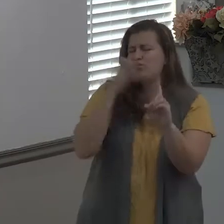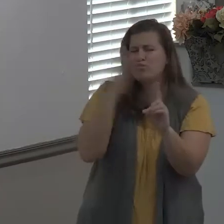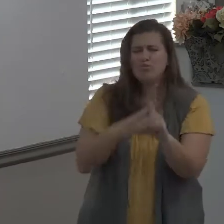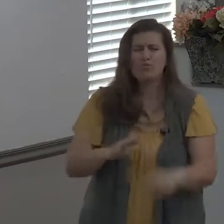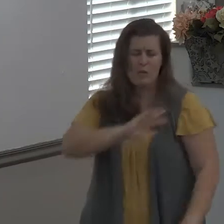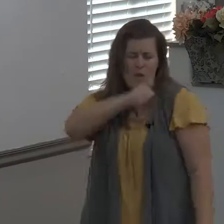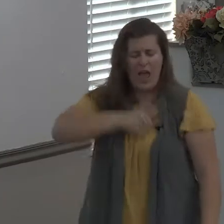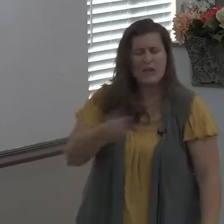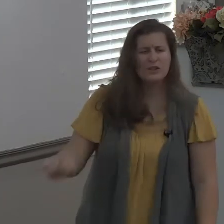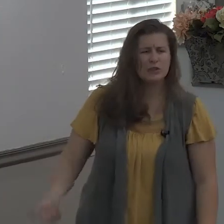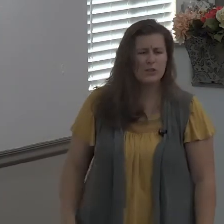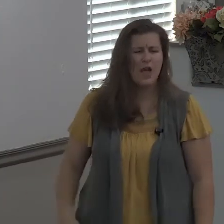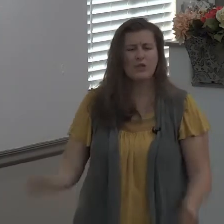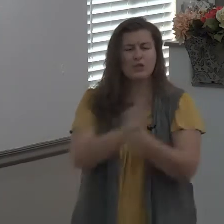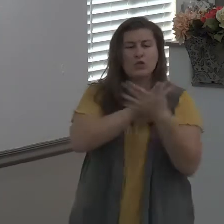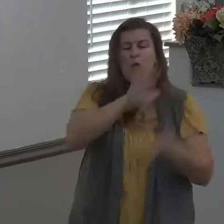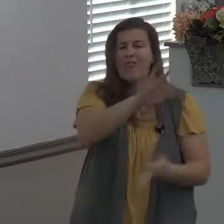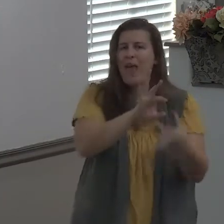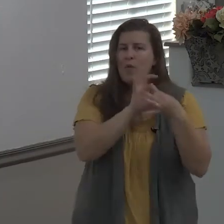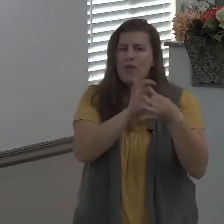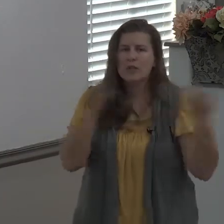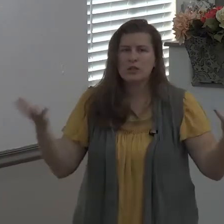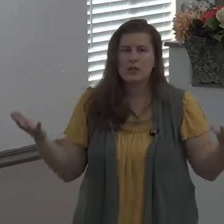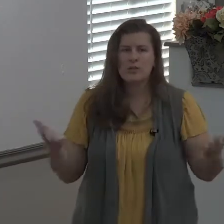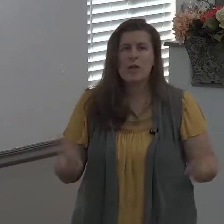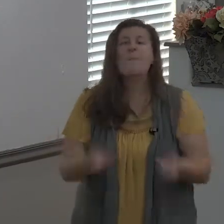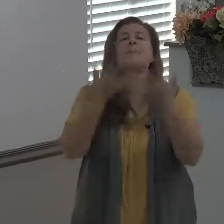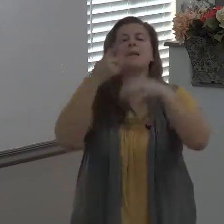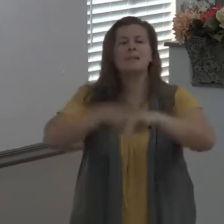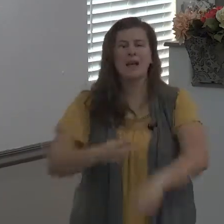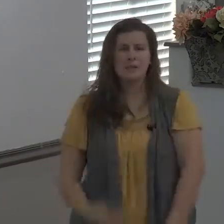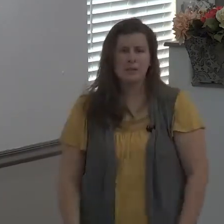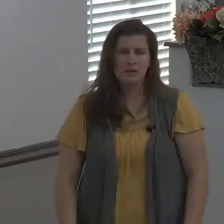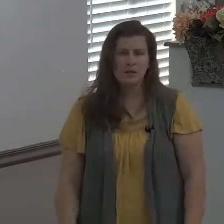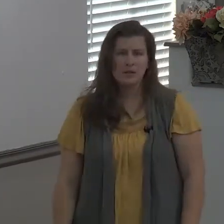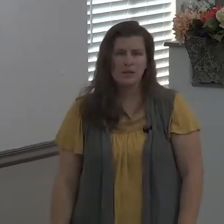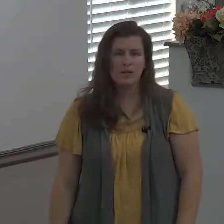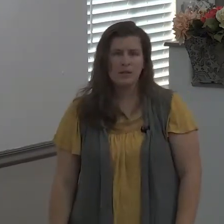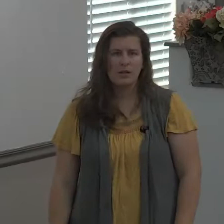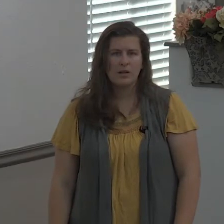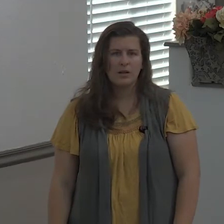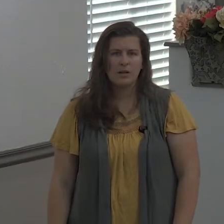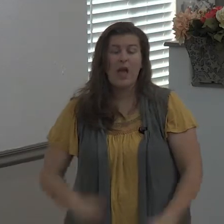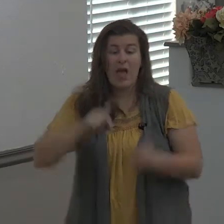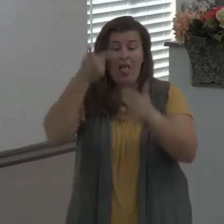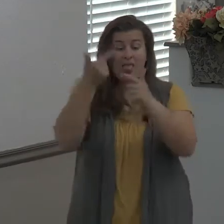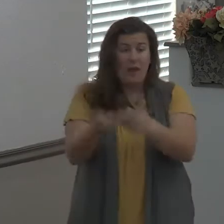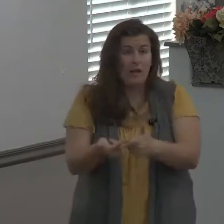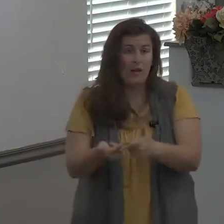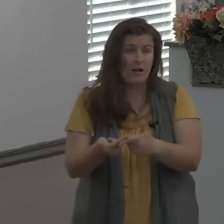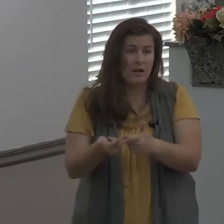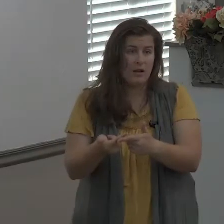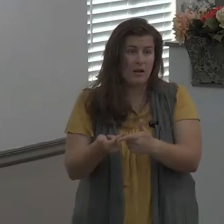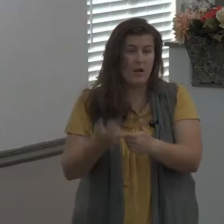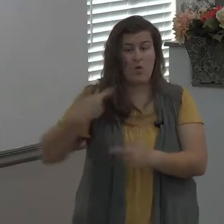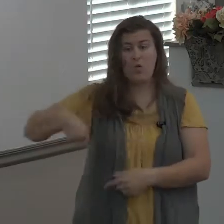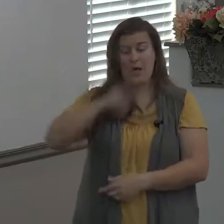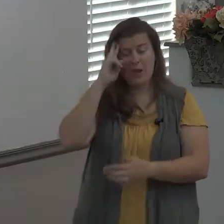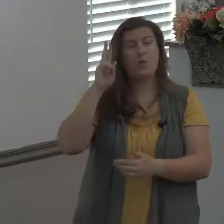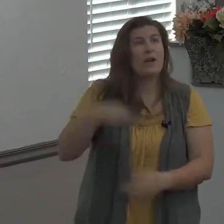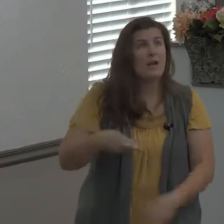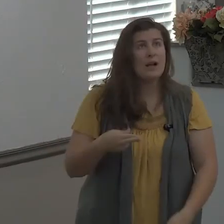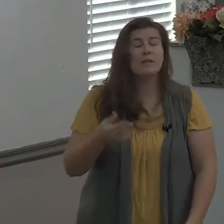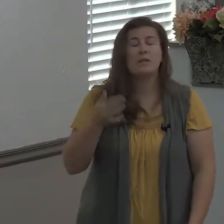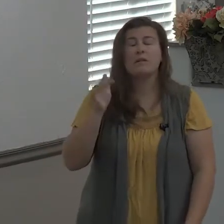for a minute on this. How many times have we just laid into somebody with our tongue or attitude and we've destroyed that relationship?